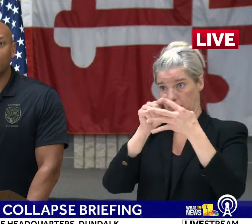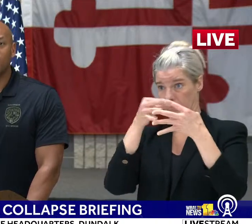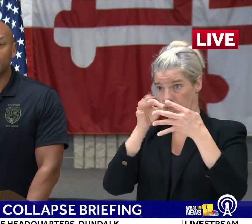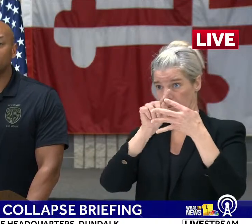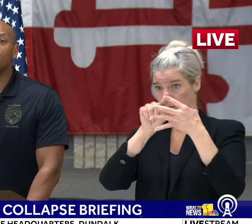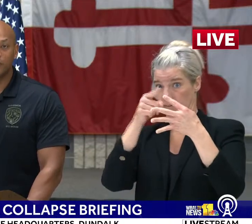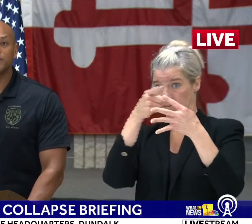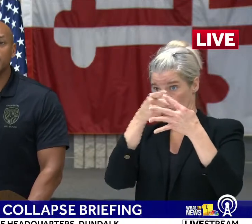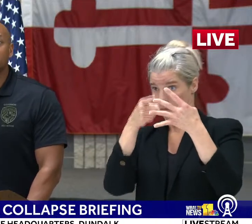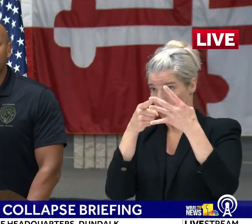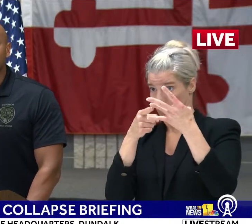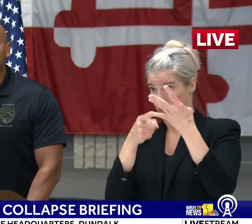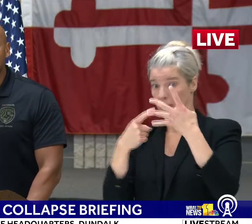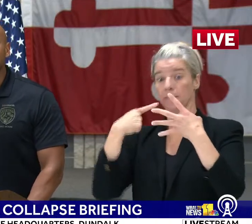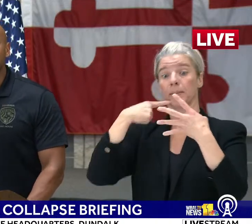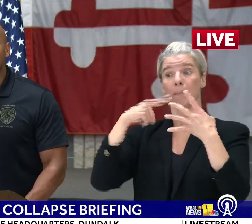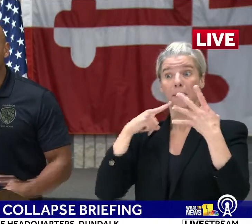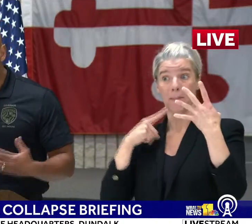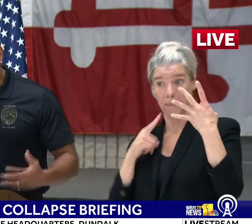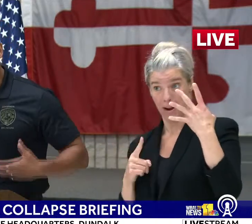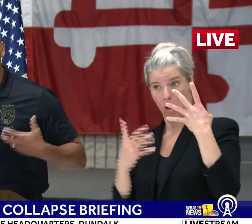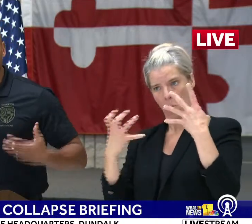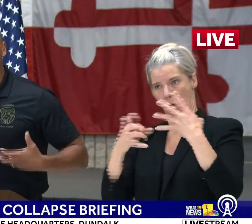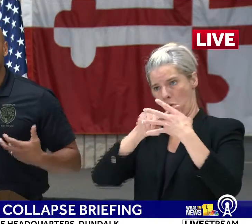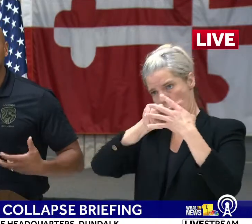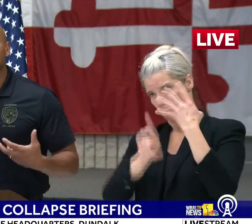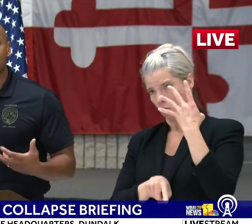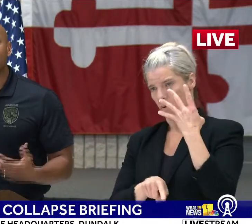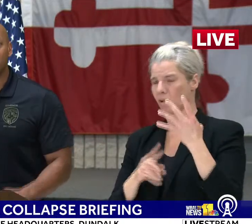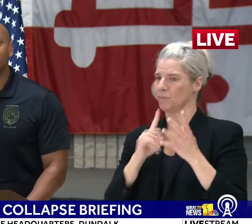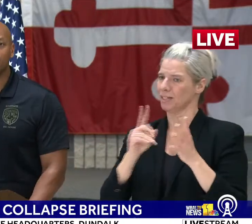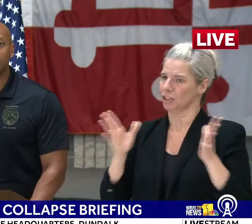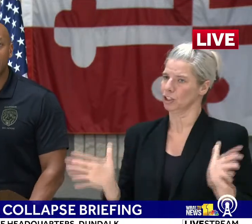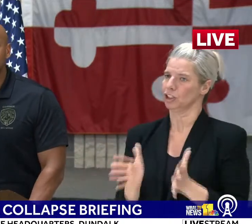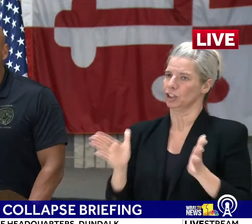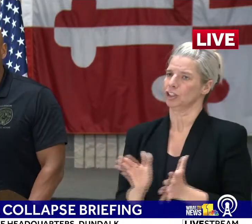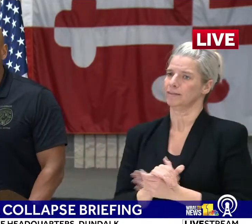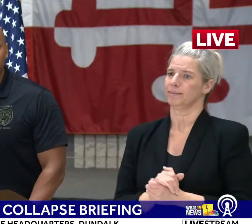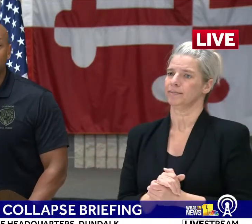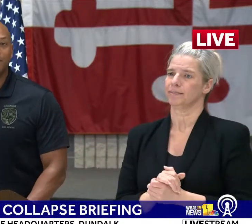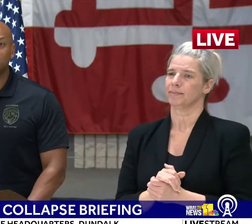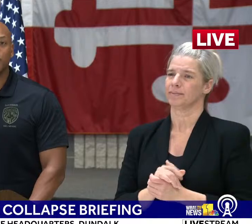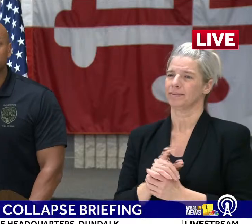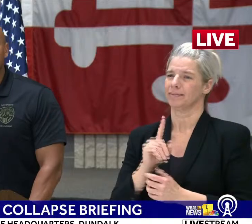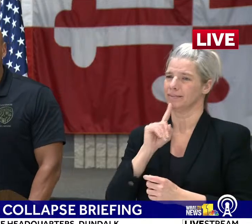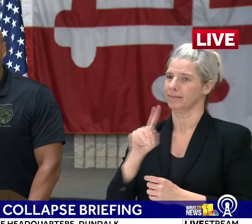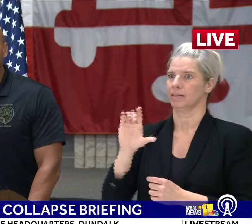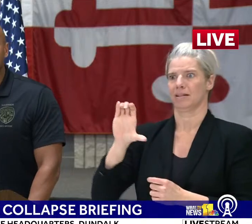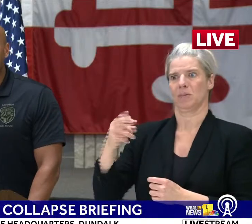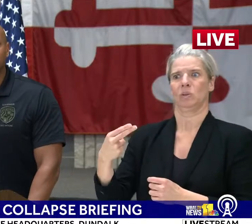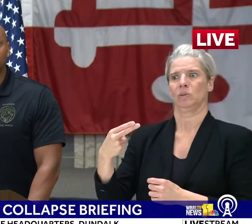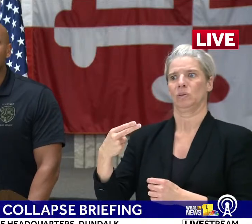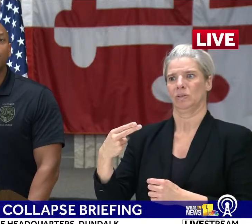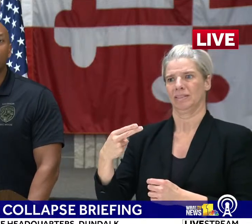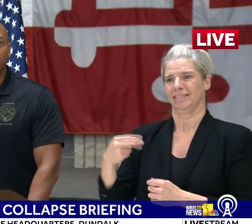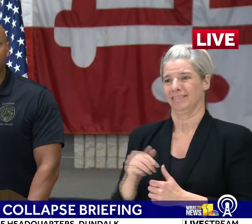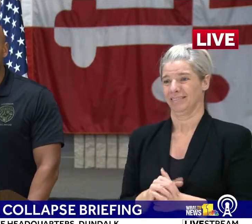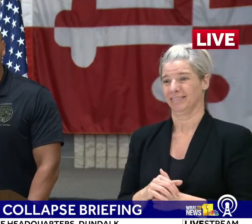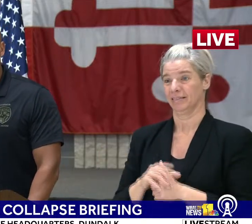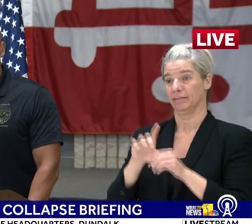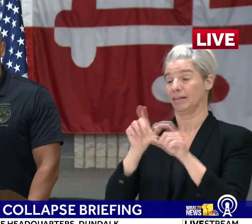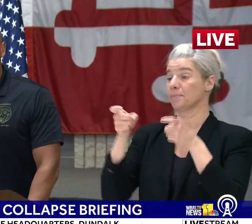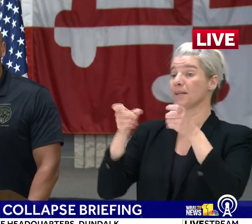accomplished. We've been encouraged that there has been a real level of momentum on Capitol Hill for that, and the Biden administration have just been